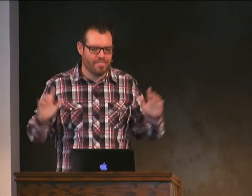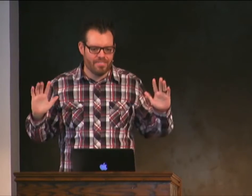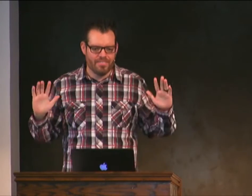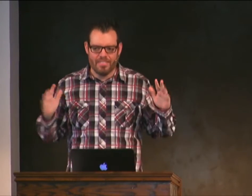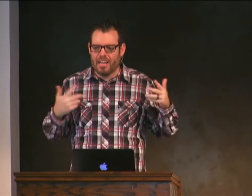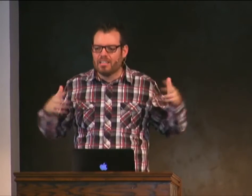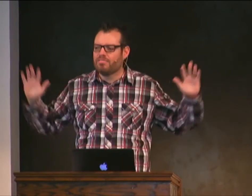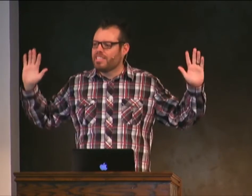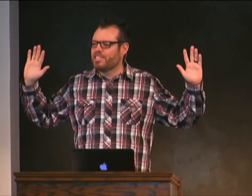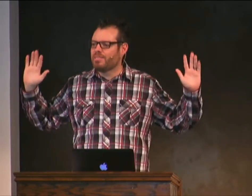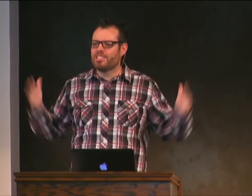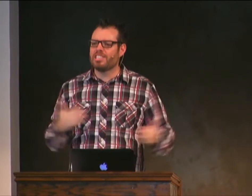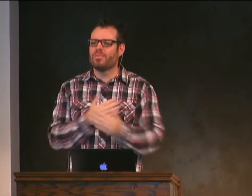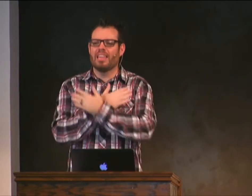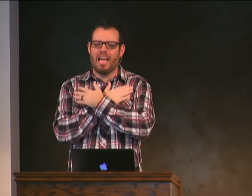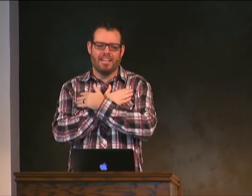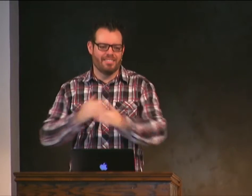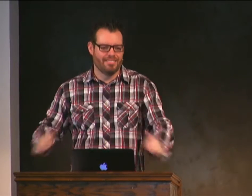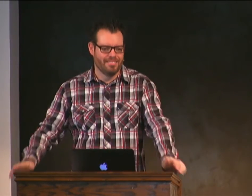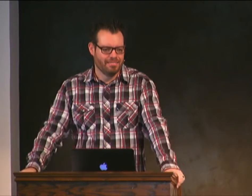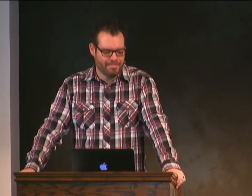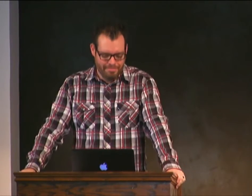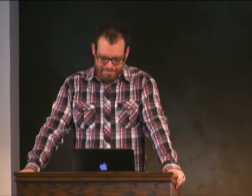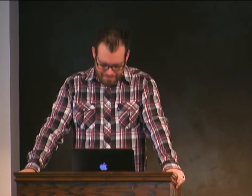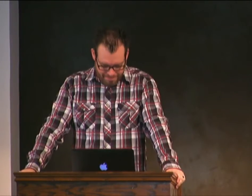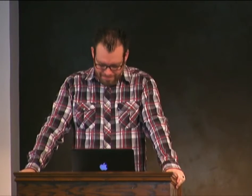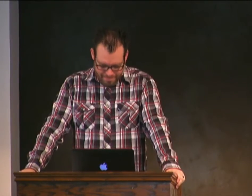in my life. I'm finished. I'm just going to relax.